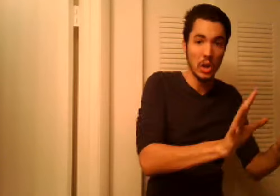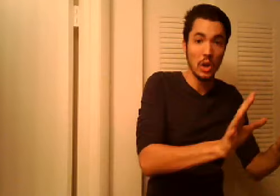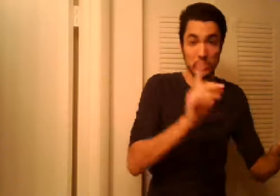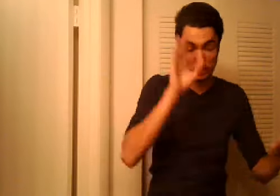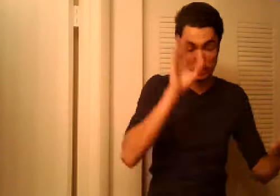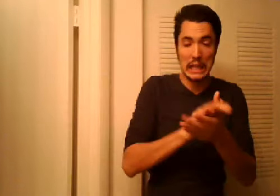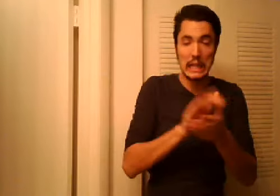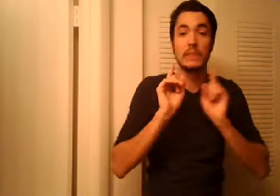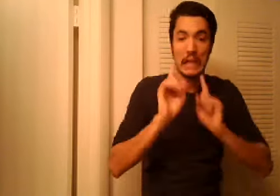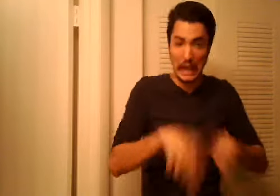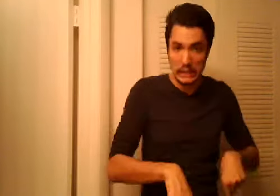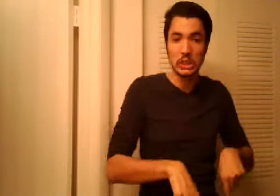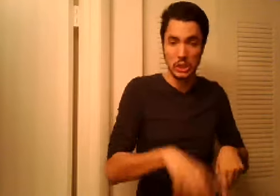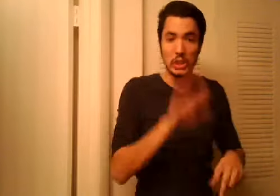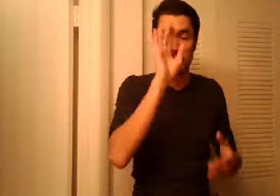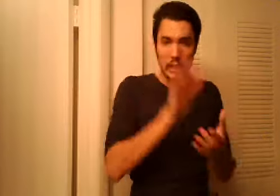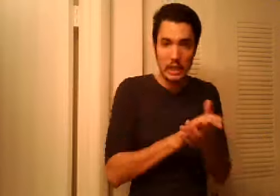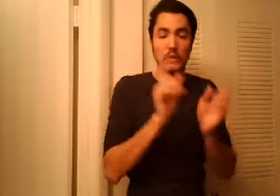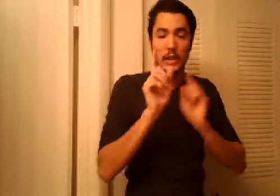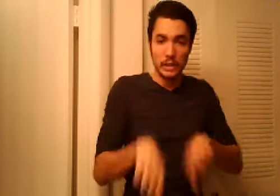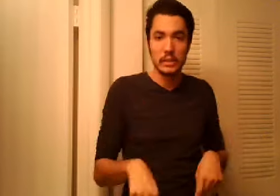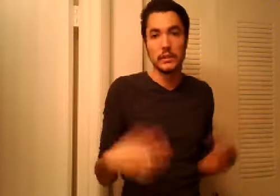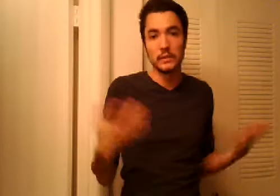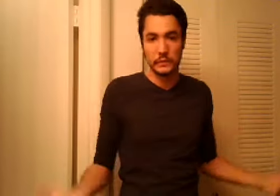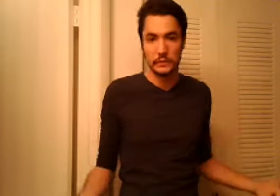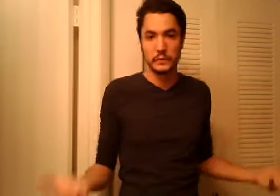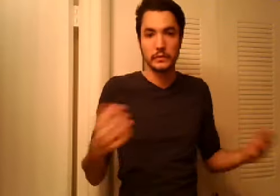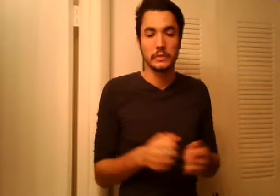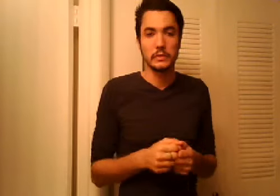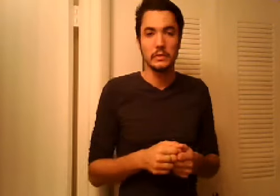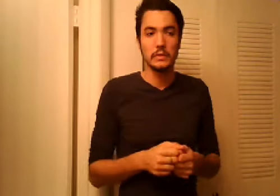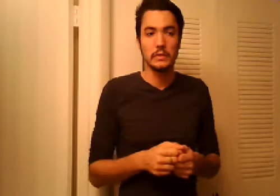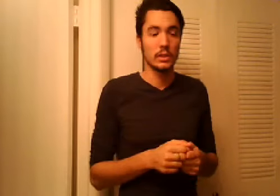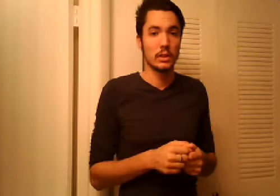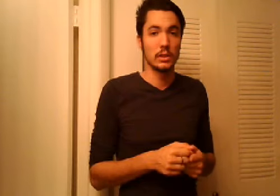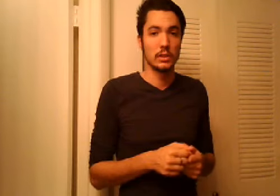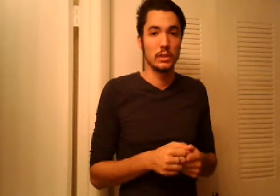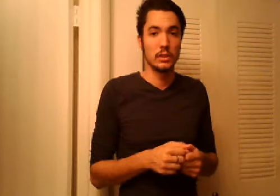in order to trick them. She believed it. Right? So everyone is implicated